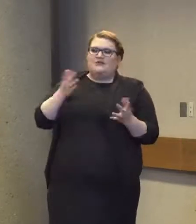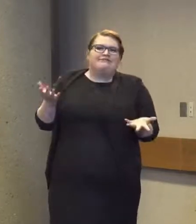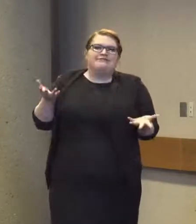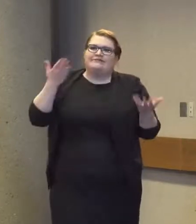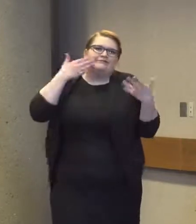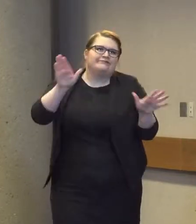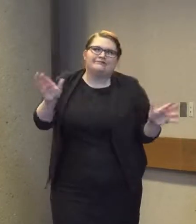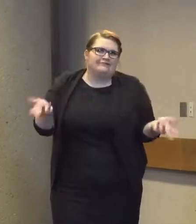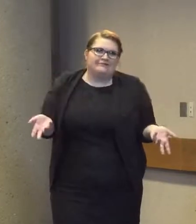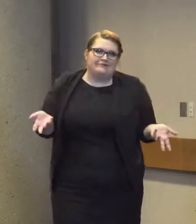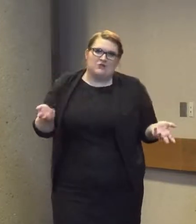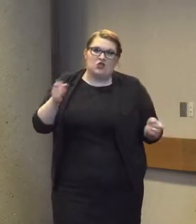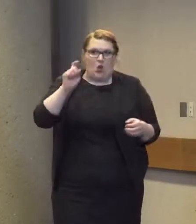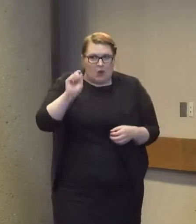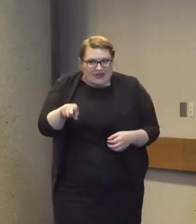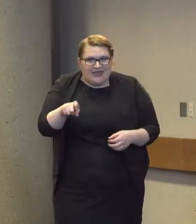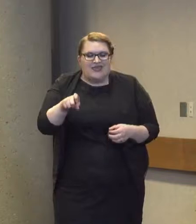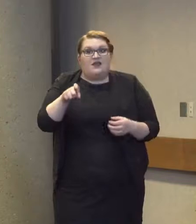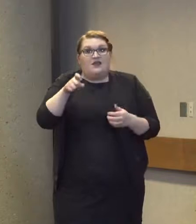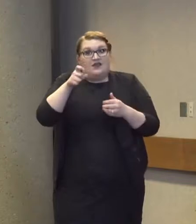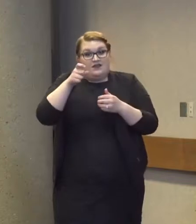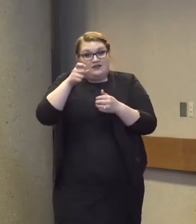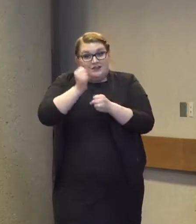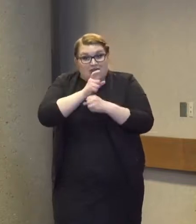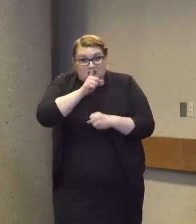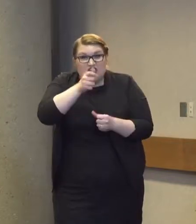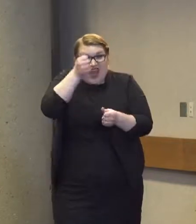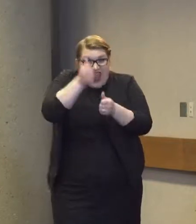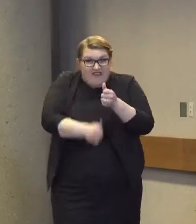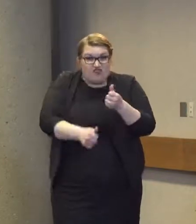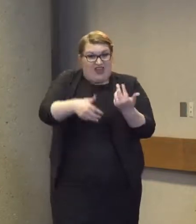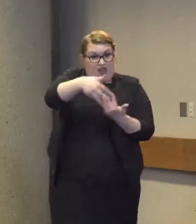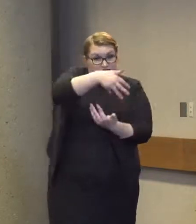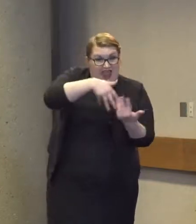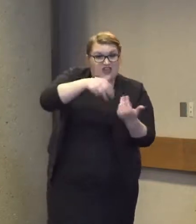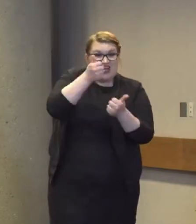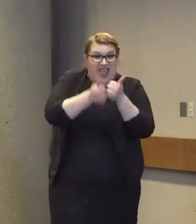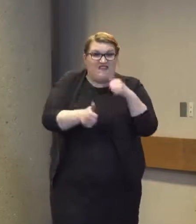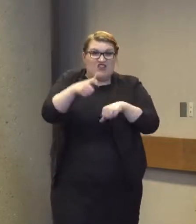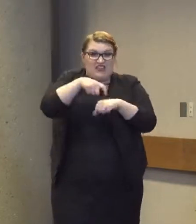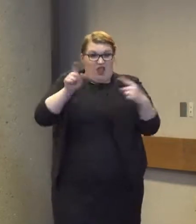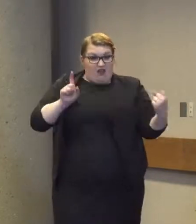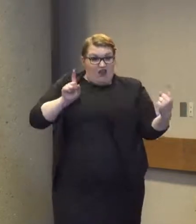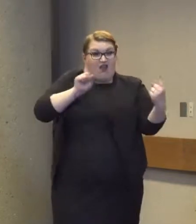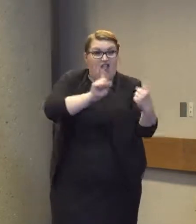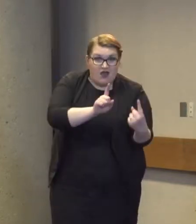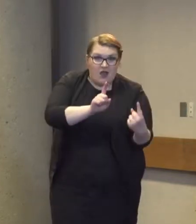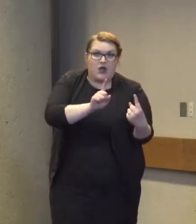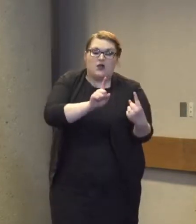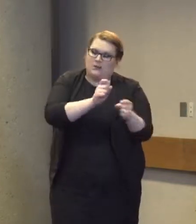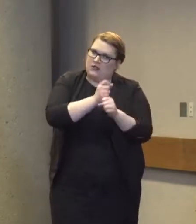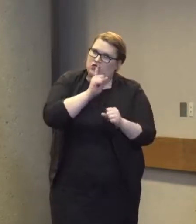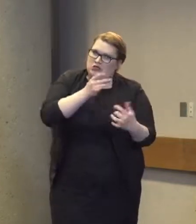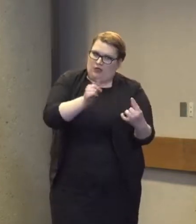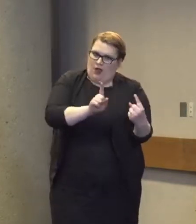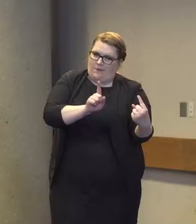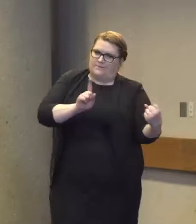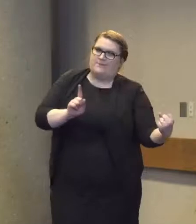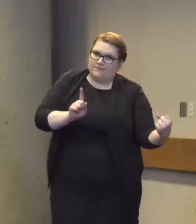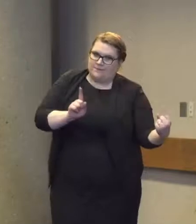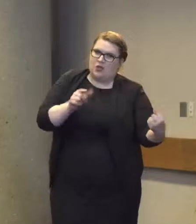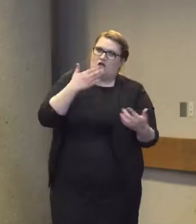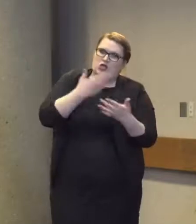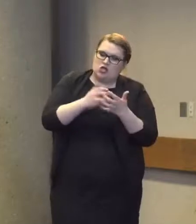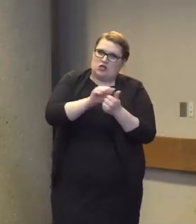every encounter that we have with people outside of our direct immediate family is done in a manner that's fully consistent with good social distancing and hand hygiene